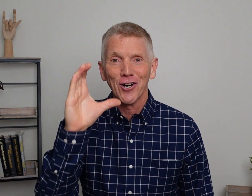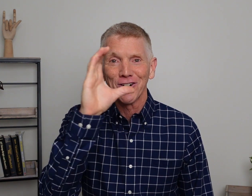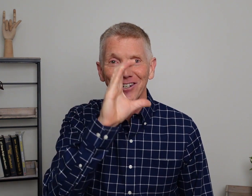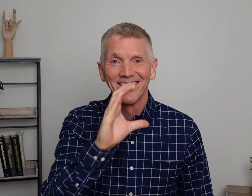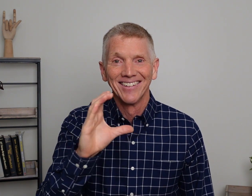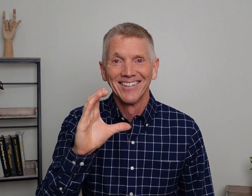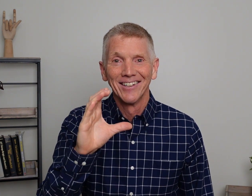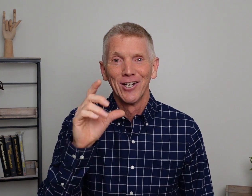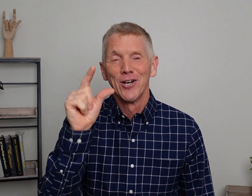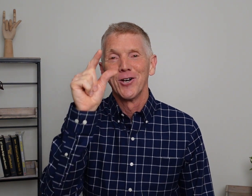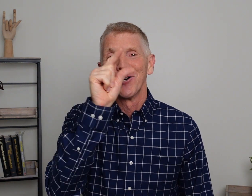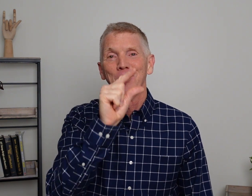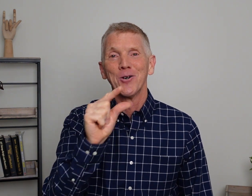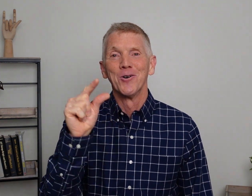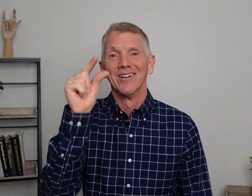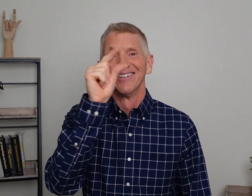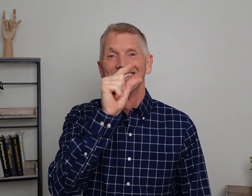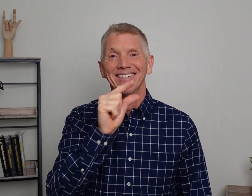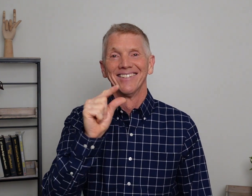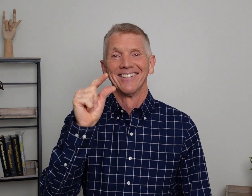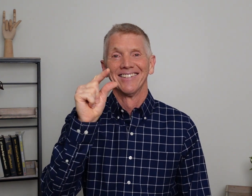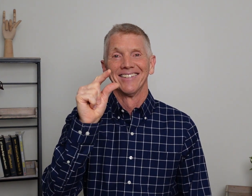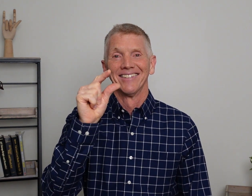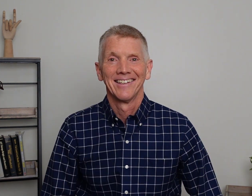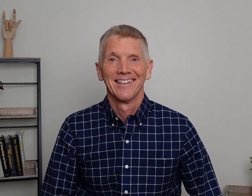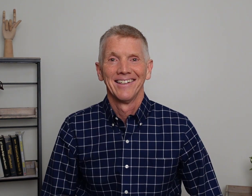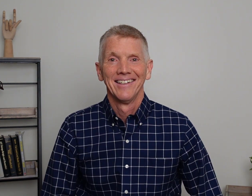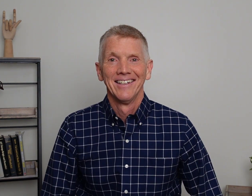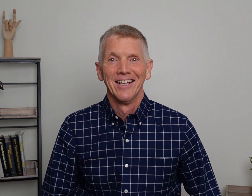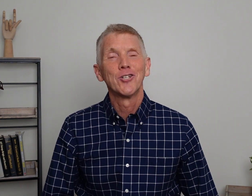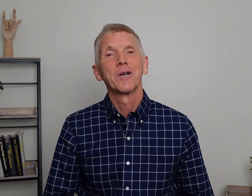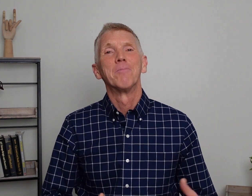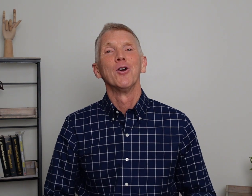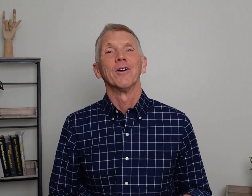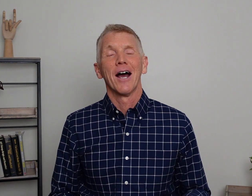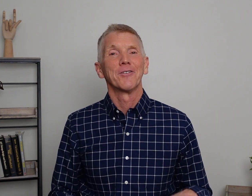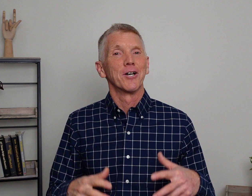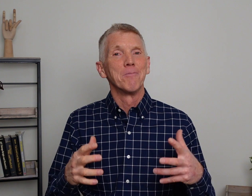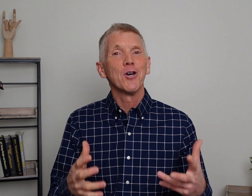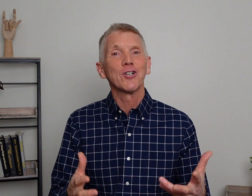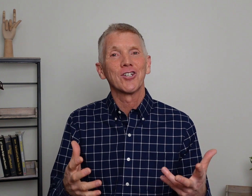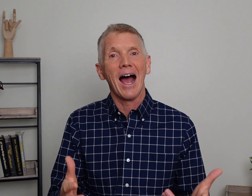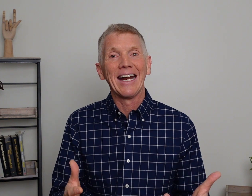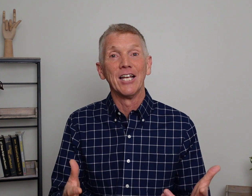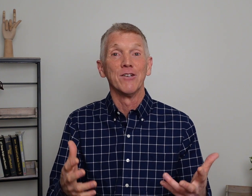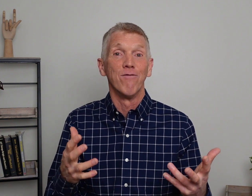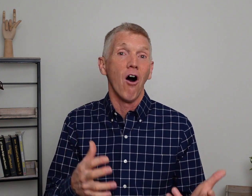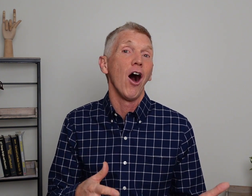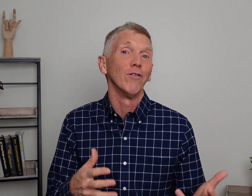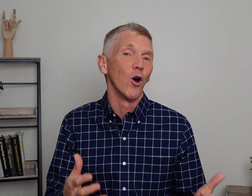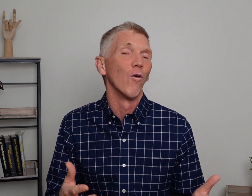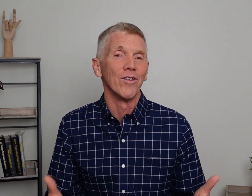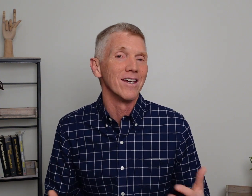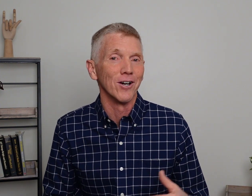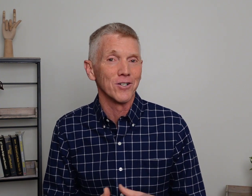search. Google. Let's do computer. Now the computer sign has evolved over the years,